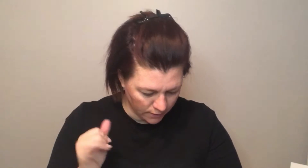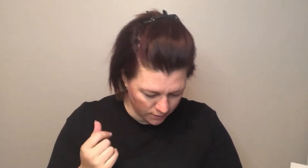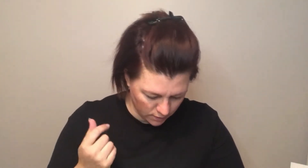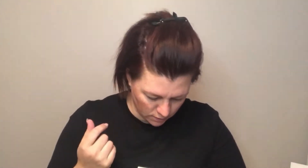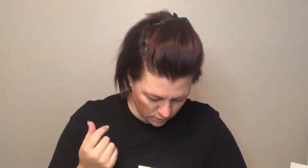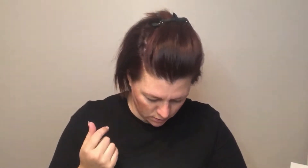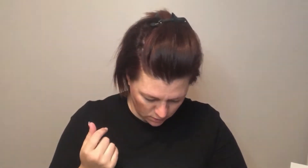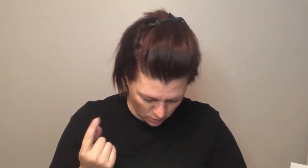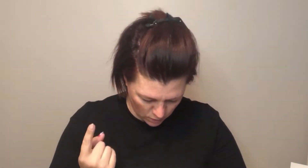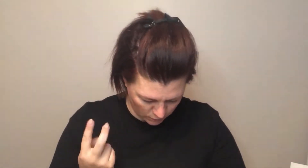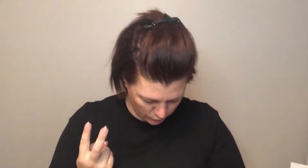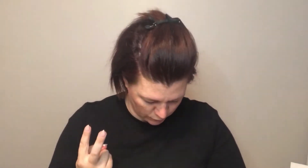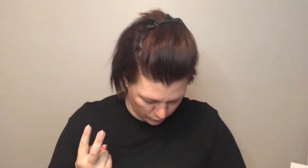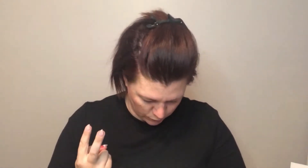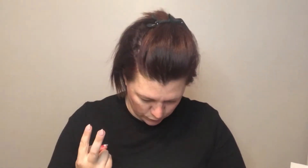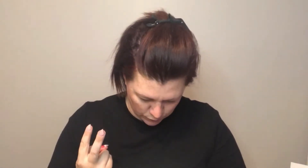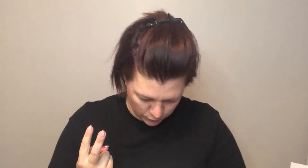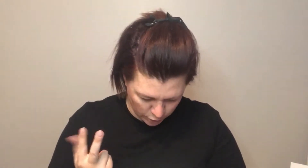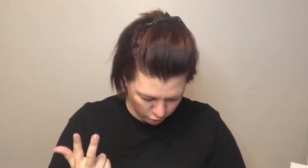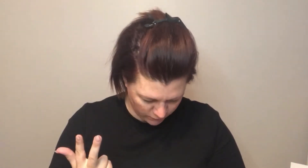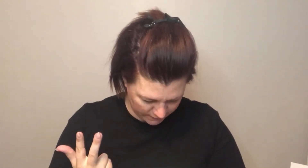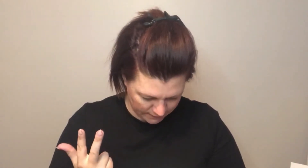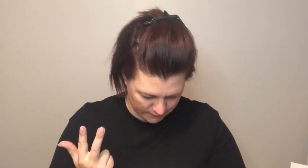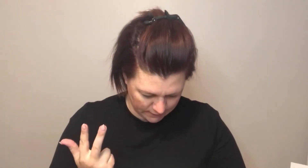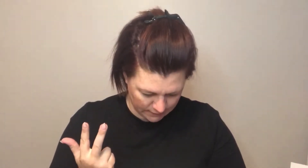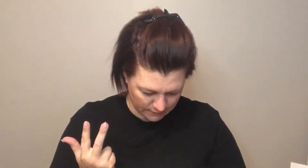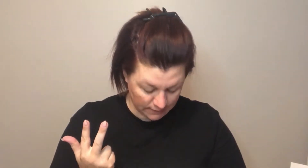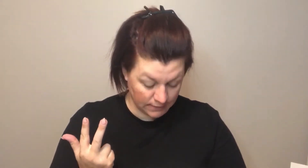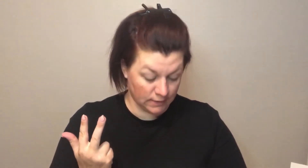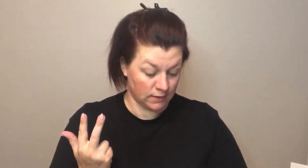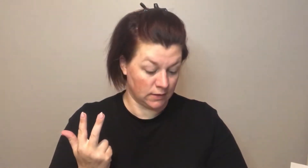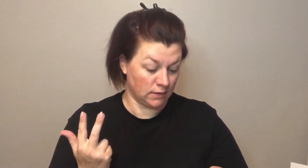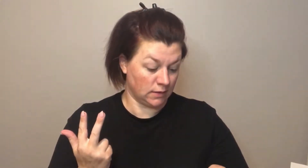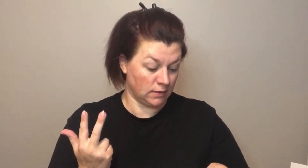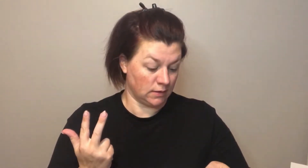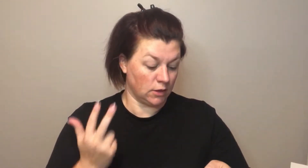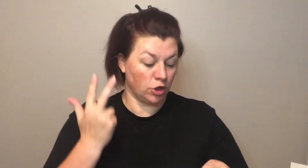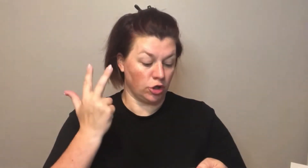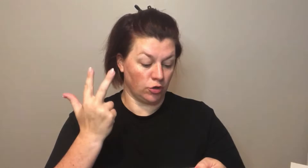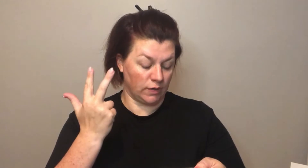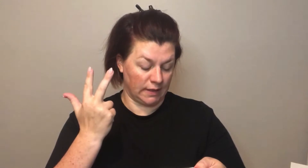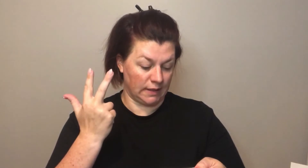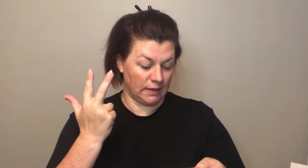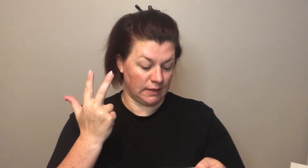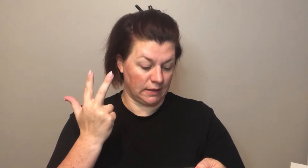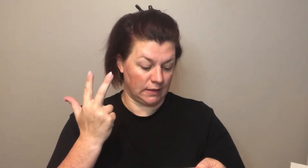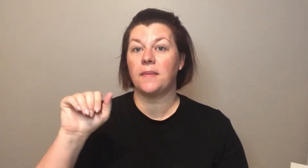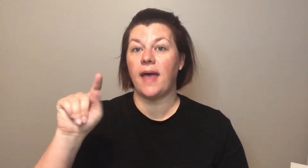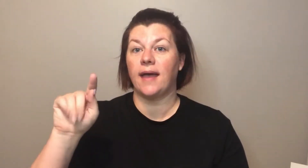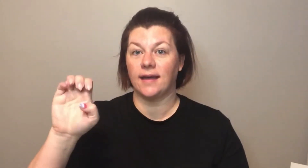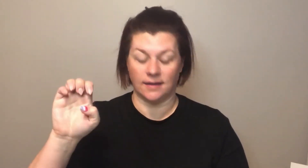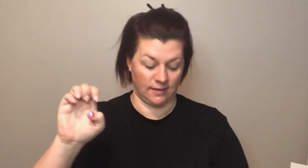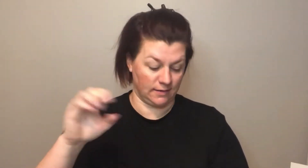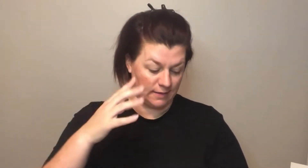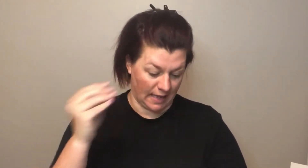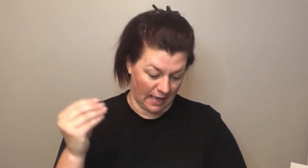It's really pretty. It looks like there are, let's see, three